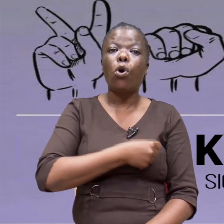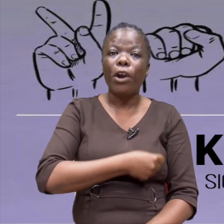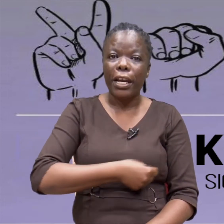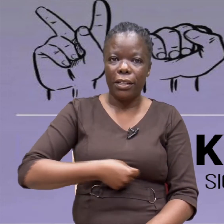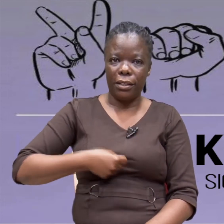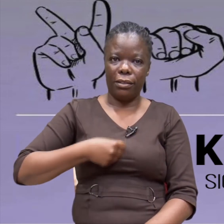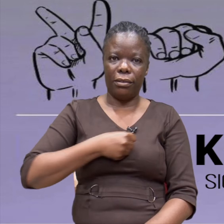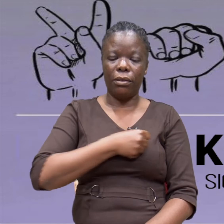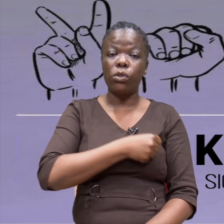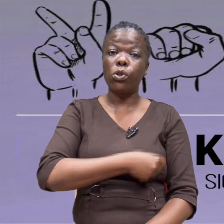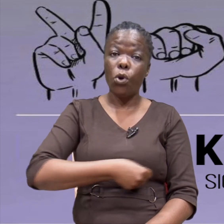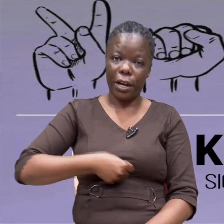sorry, sorry.